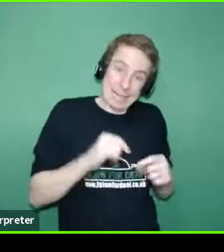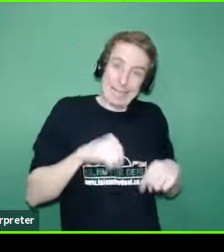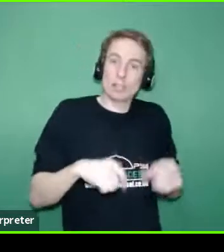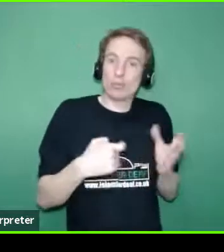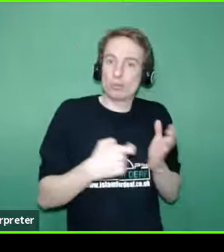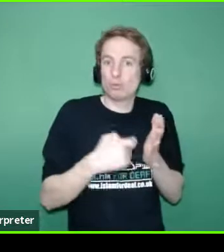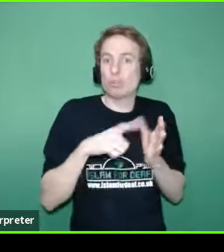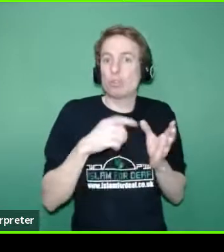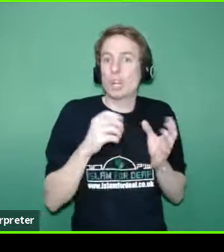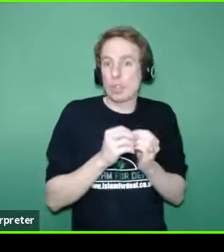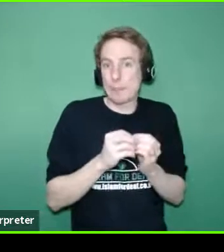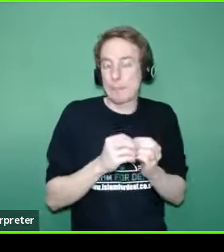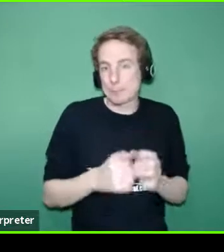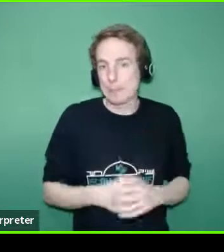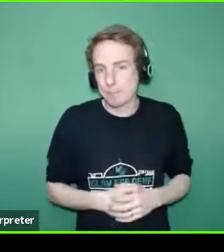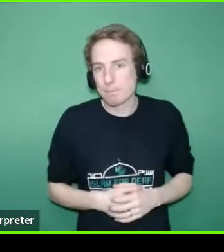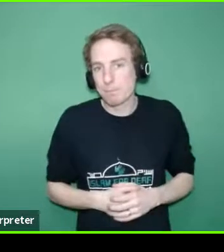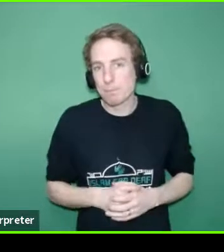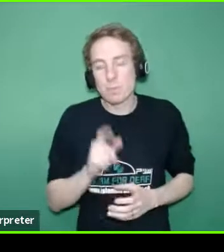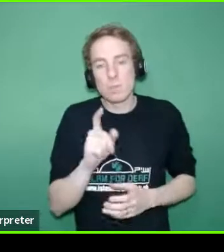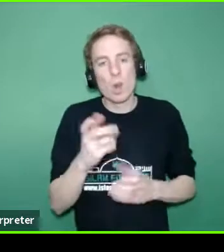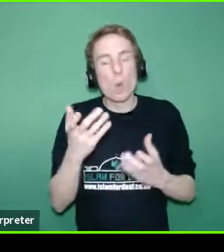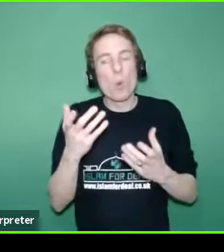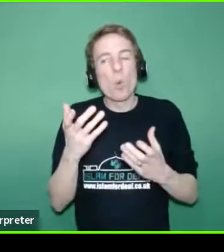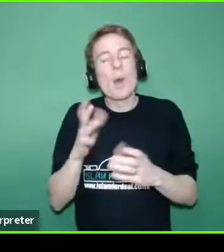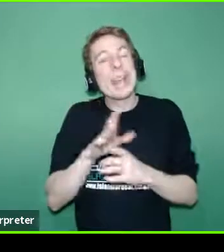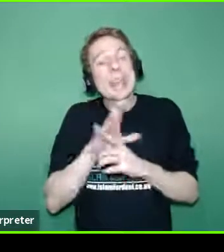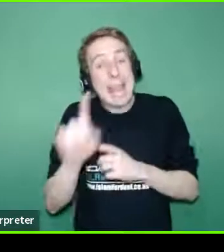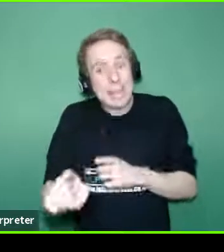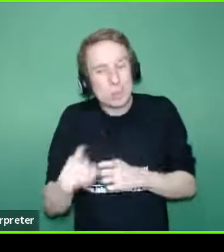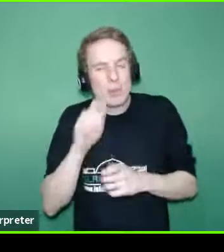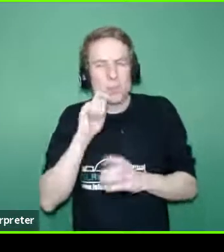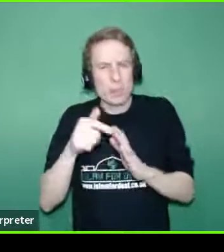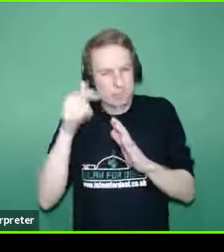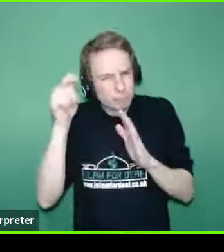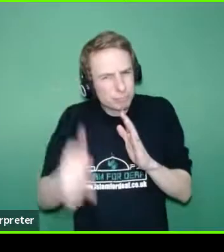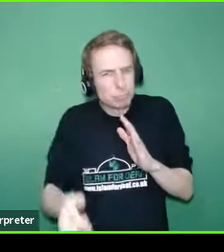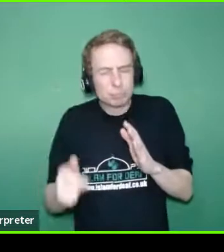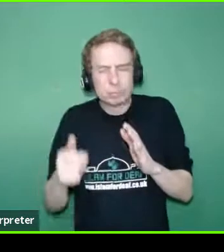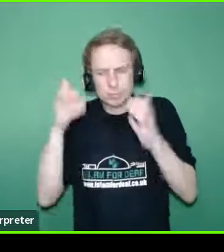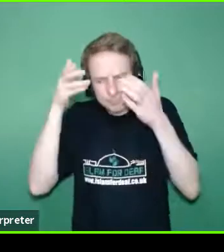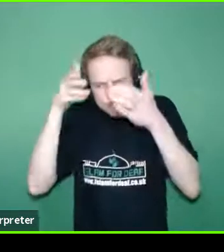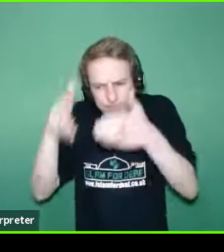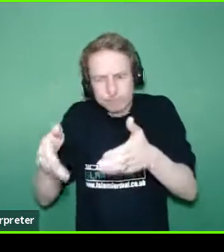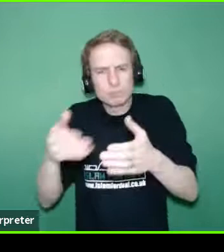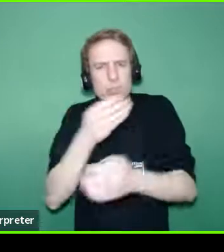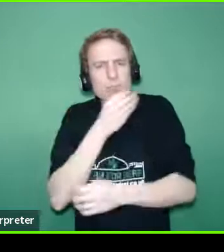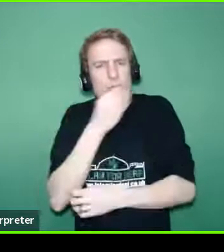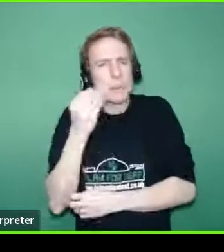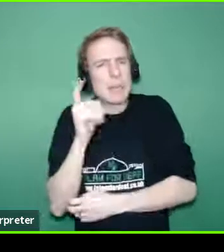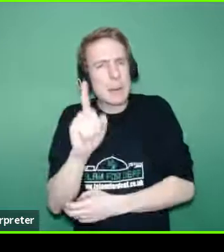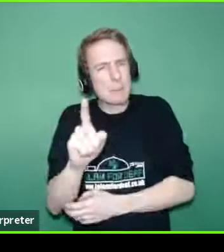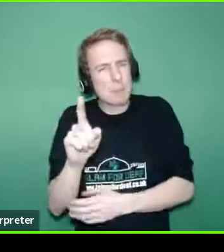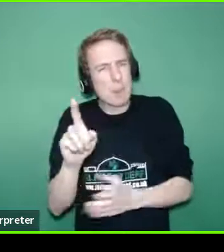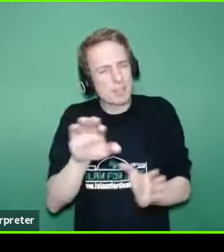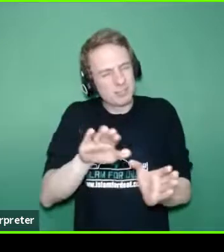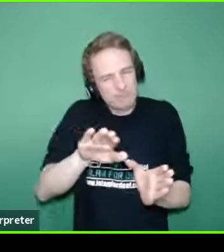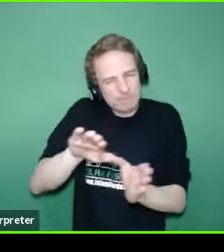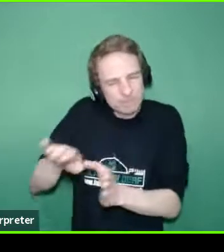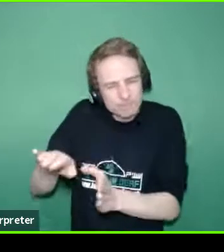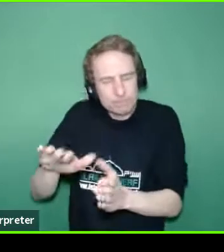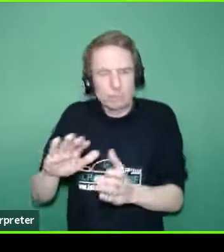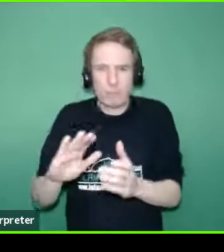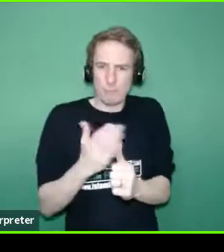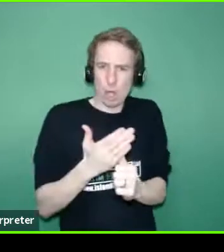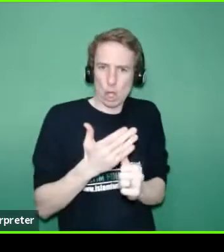the following lectures at this time from next week, we'll look at Ramadan in more detail as relates to the rulings